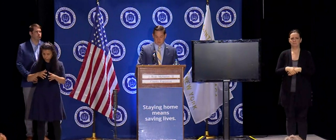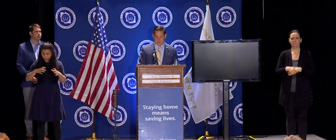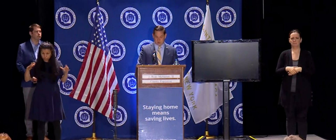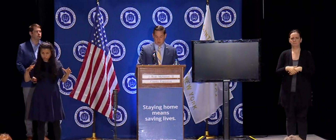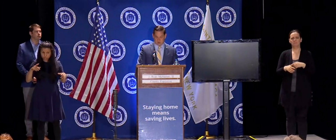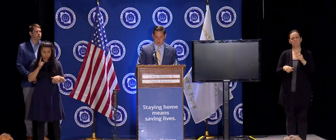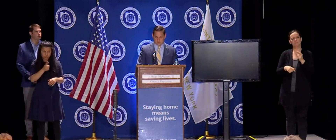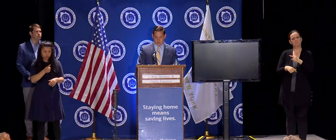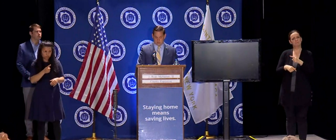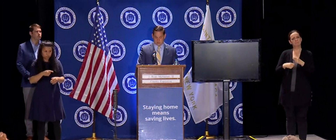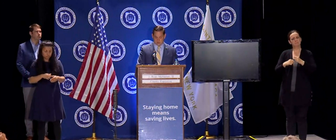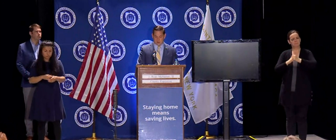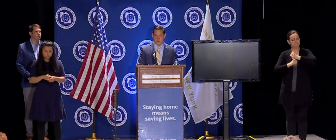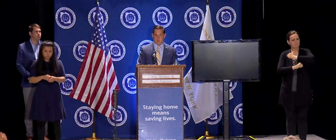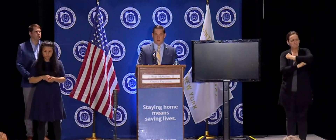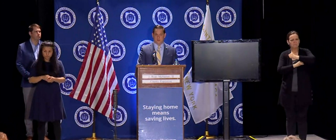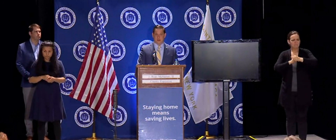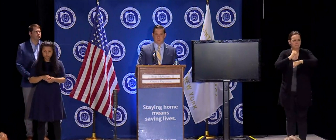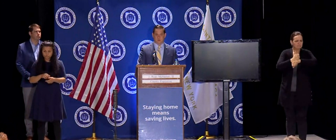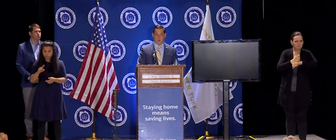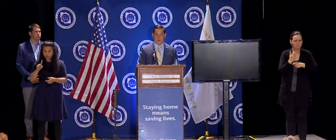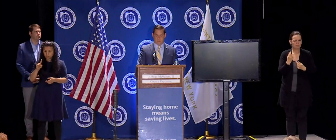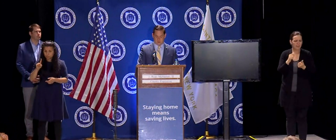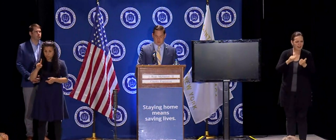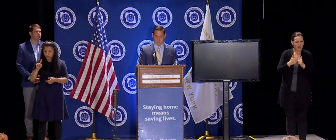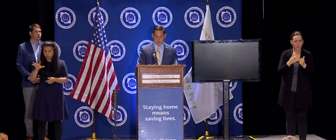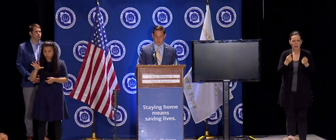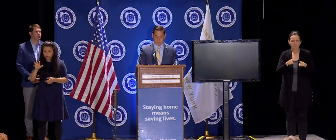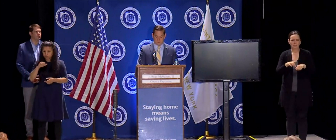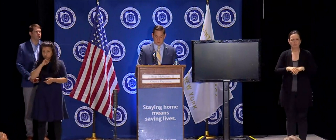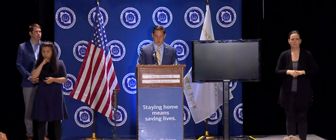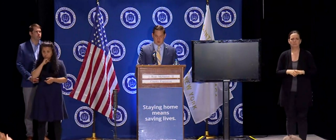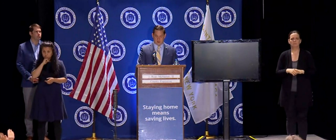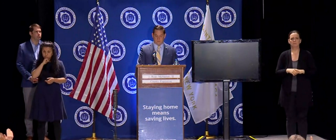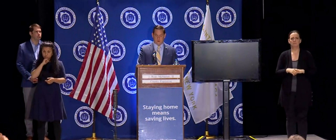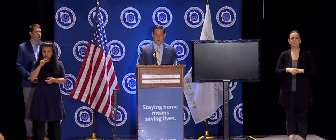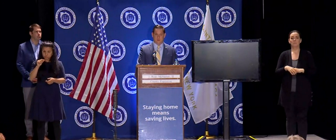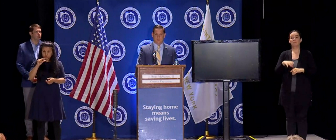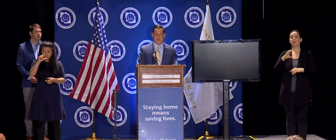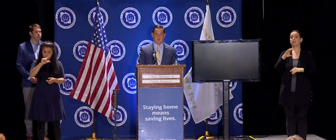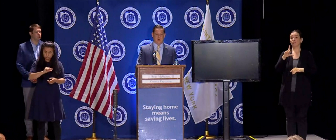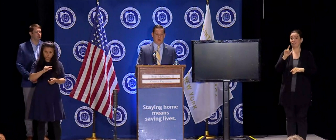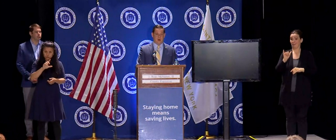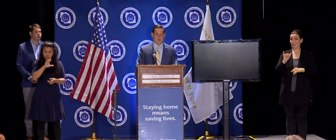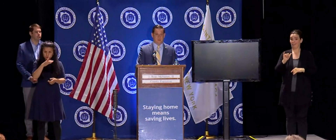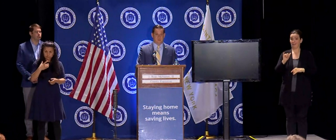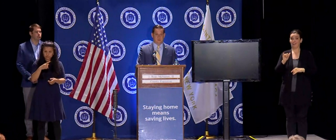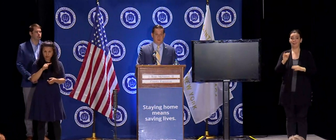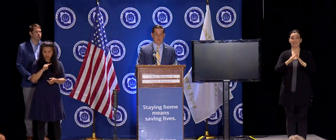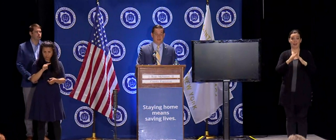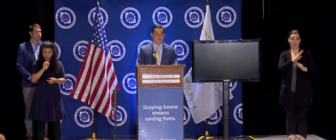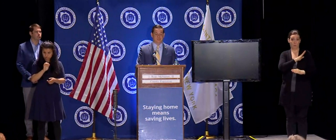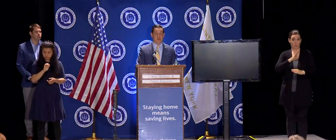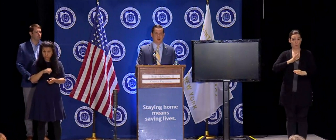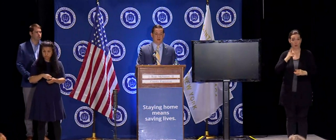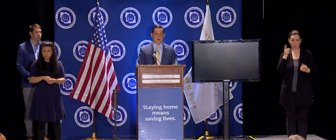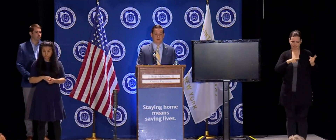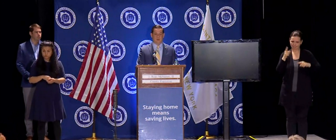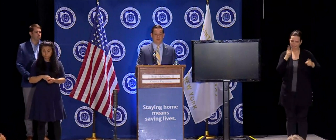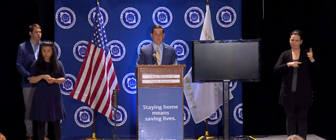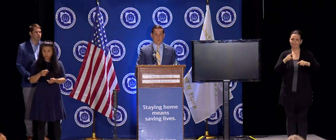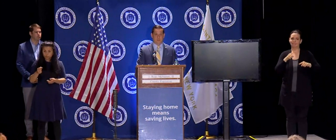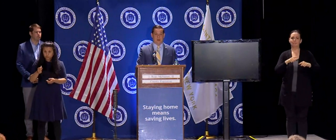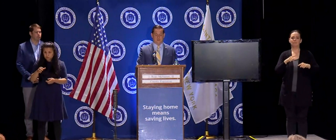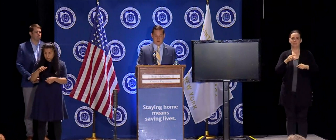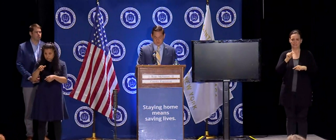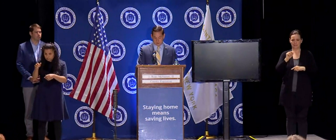pilot, sales and mortgage tax recording relief, very essentially generic